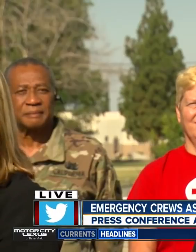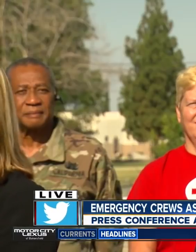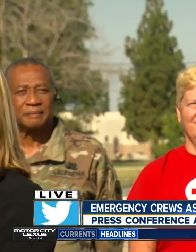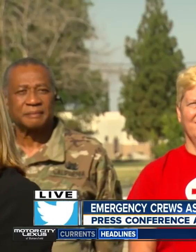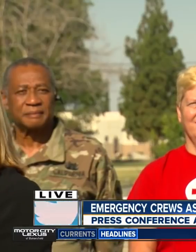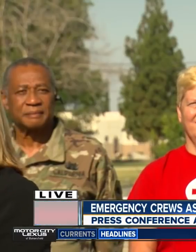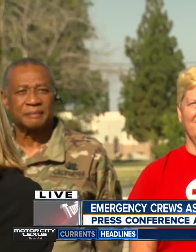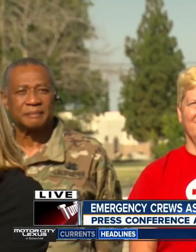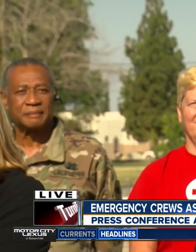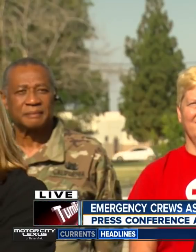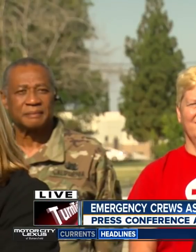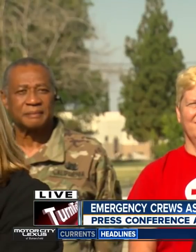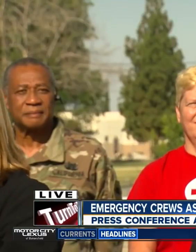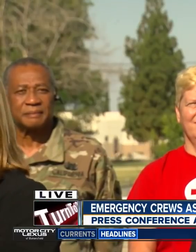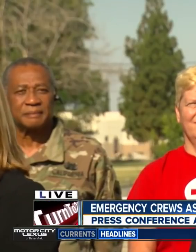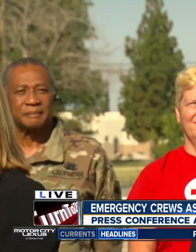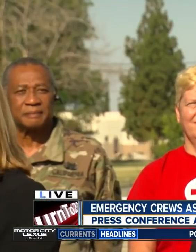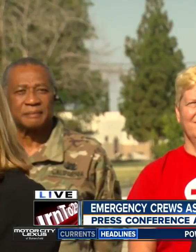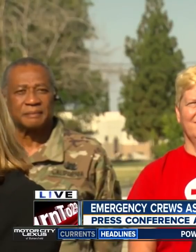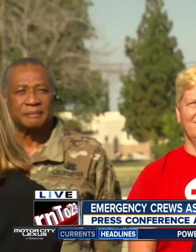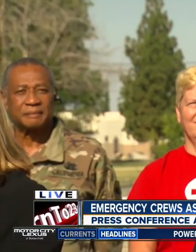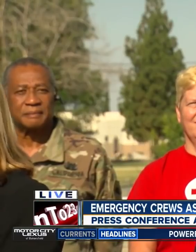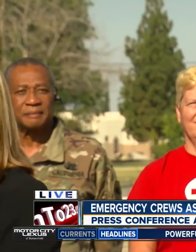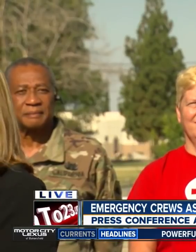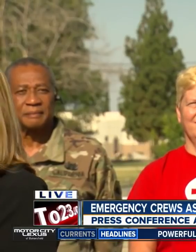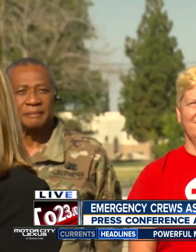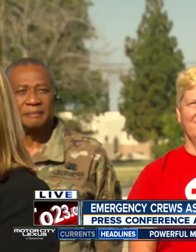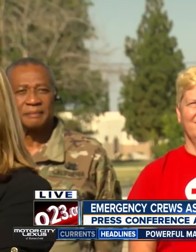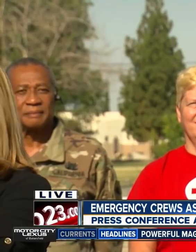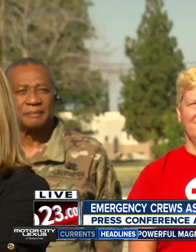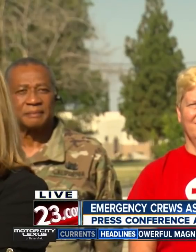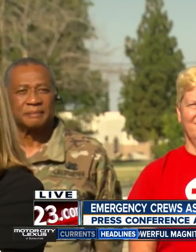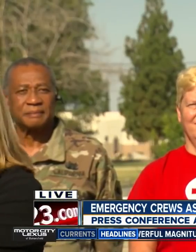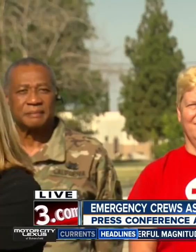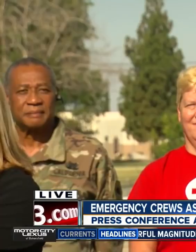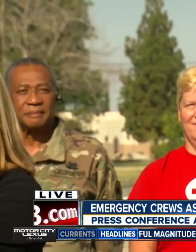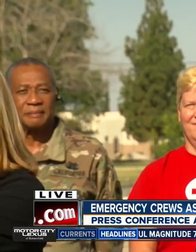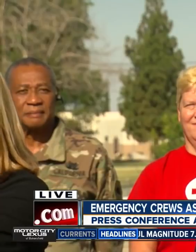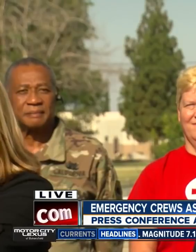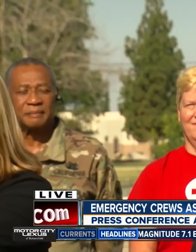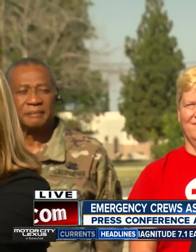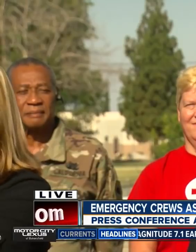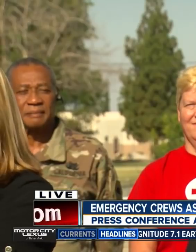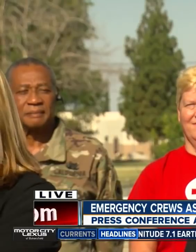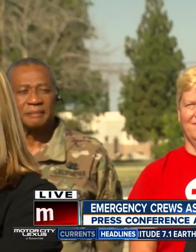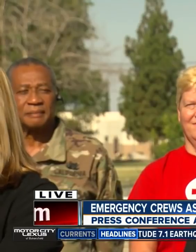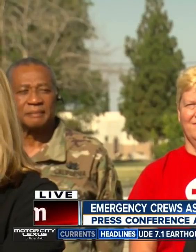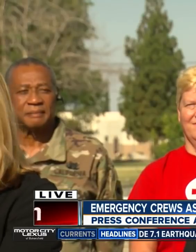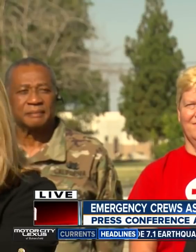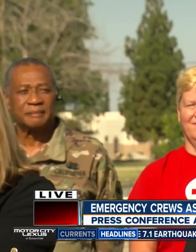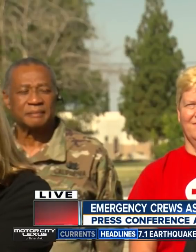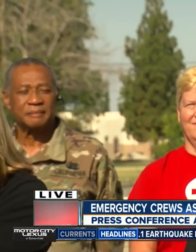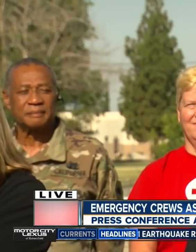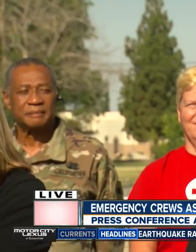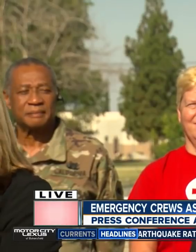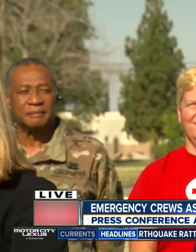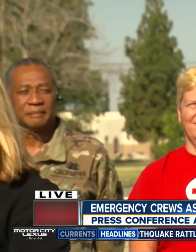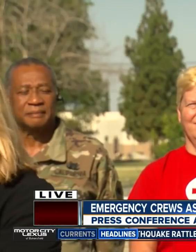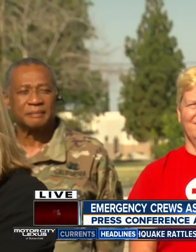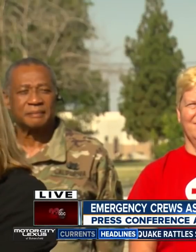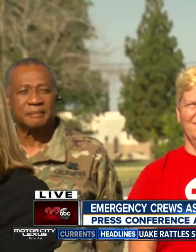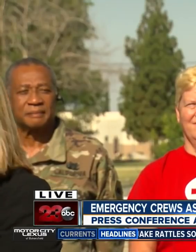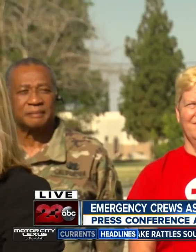their unified system, and they're out right now just inspecting buildings and doing a large search. But I know you're